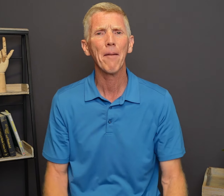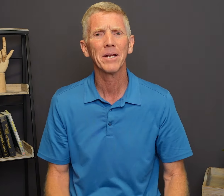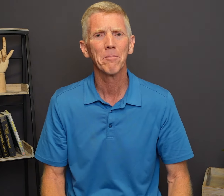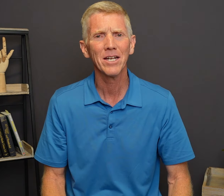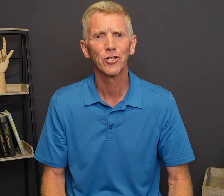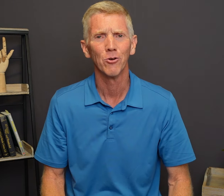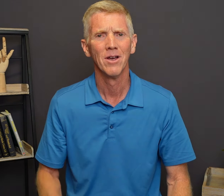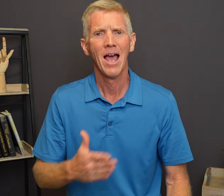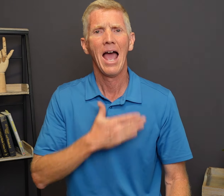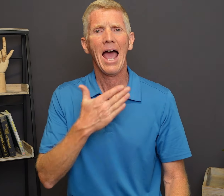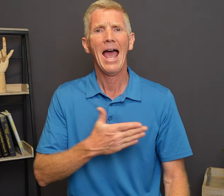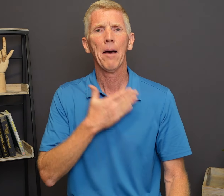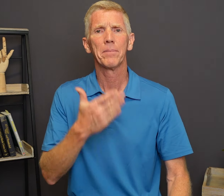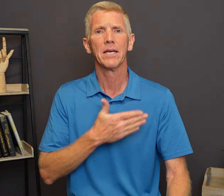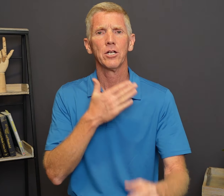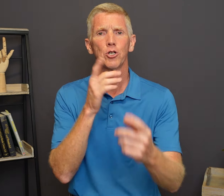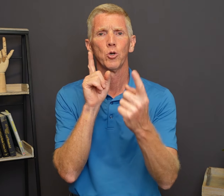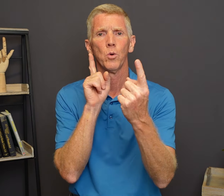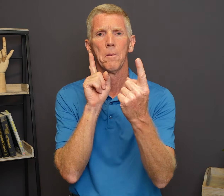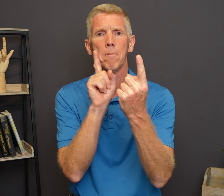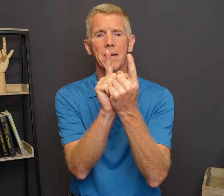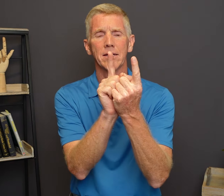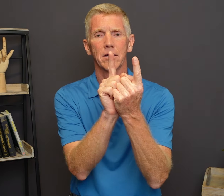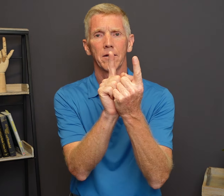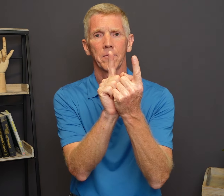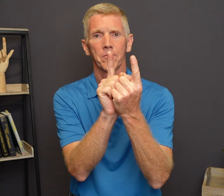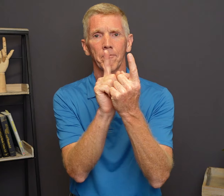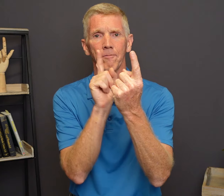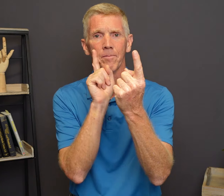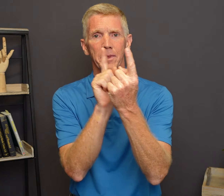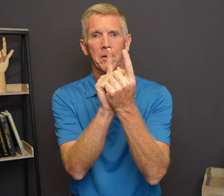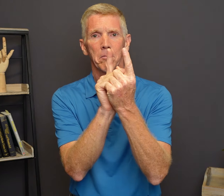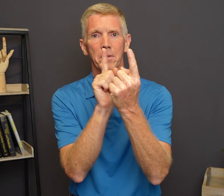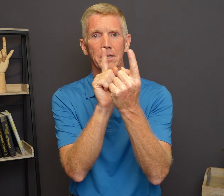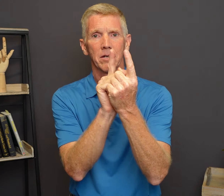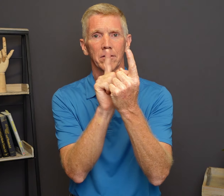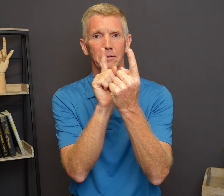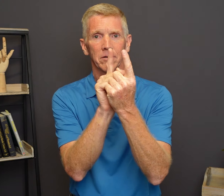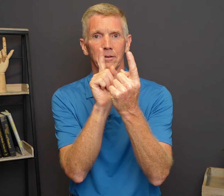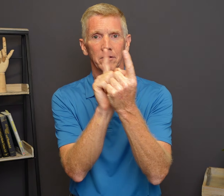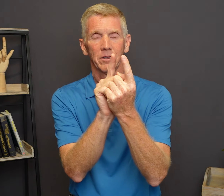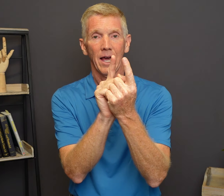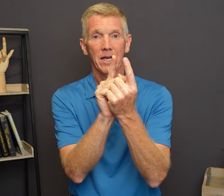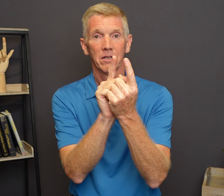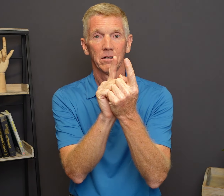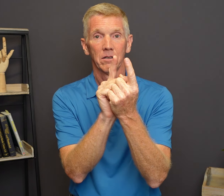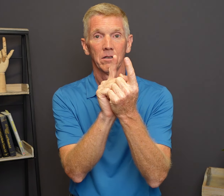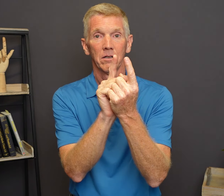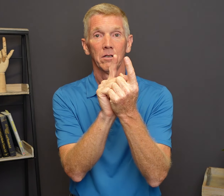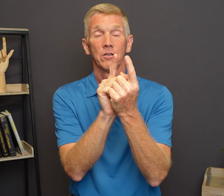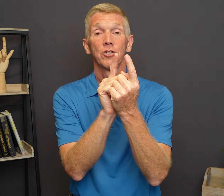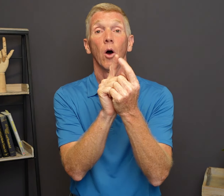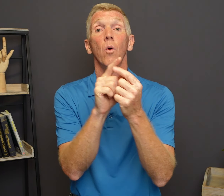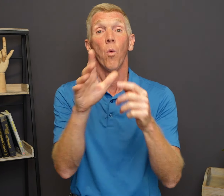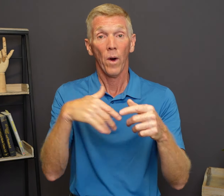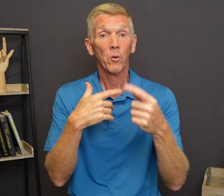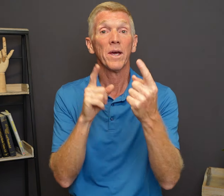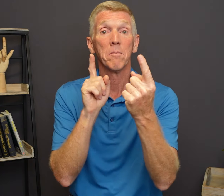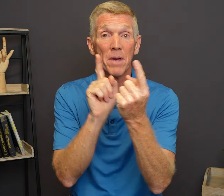to meet you. Happy to meet. Meet. Okay? So when we meet,